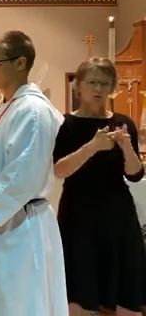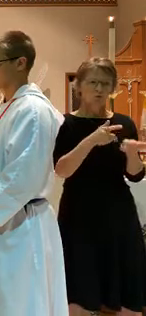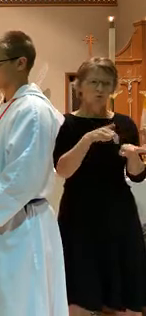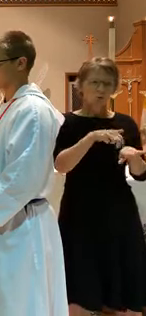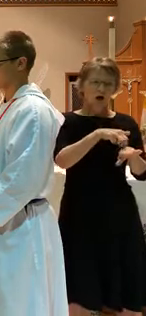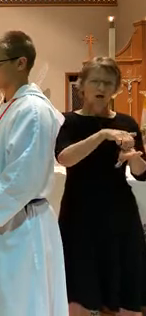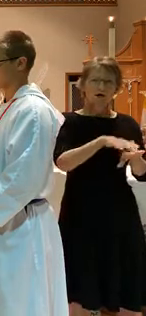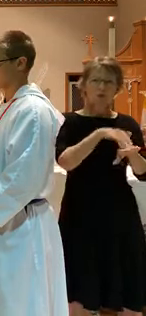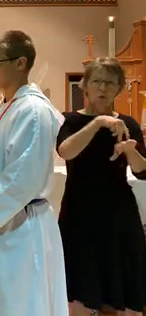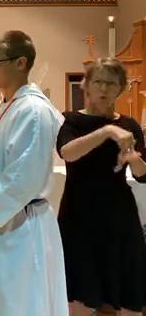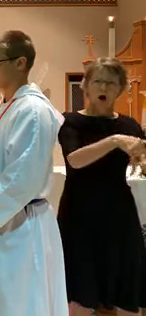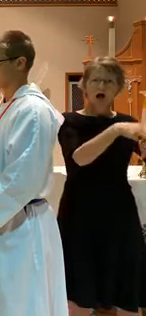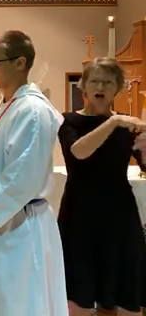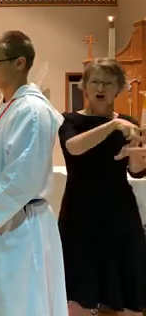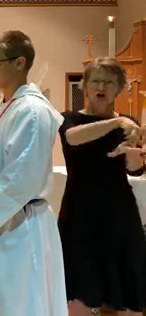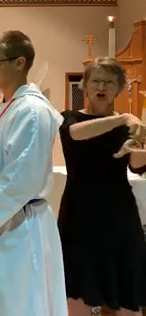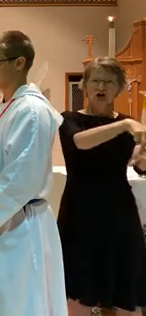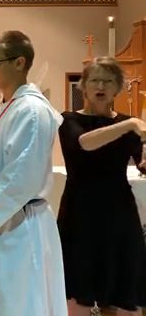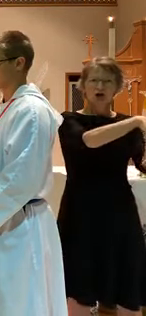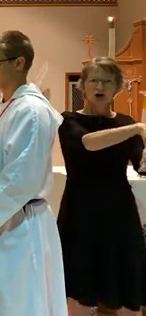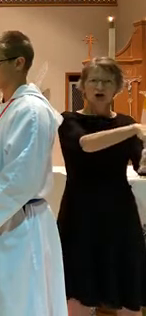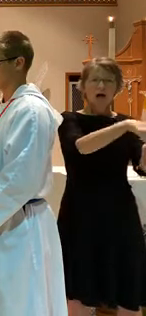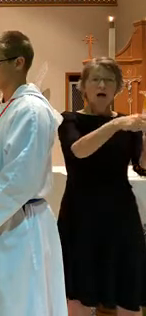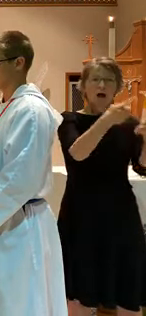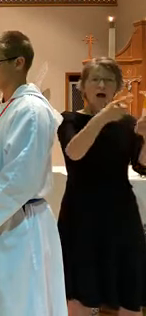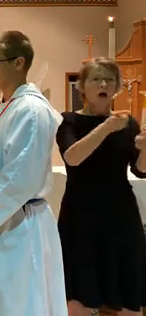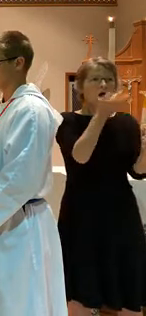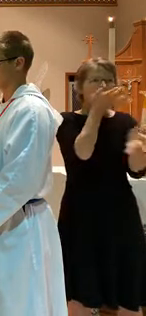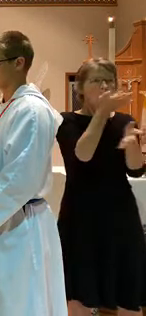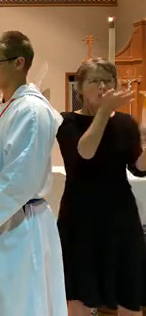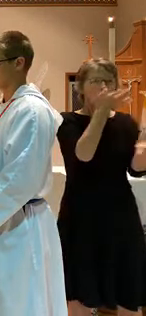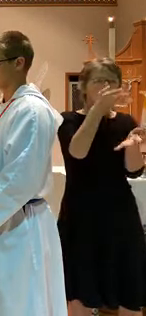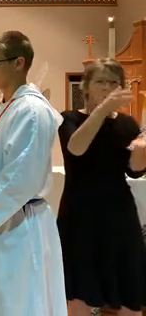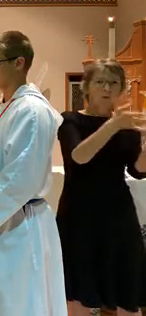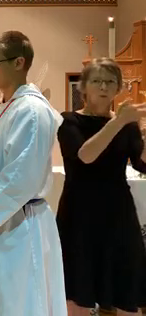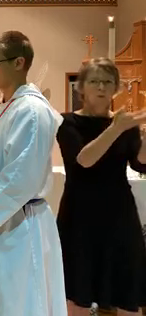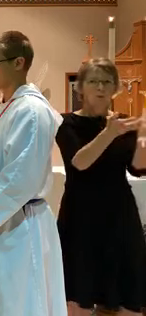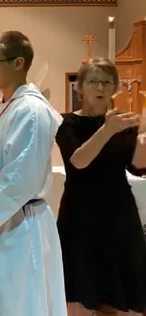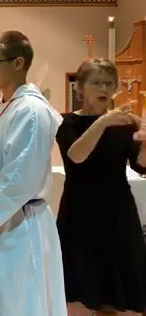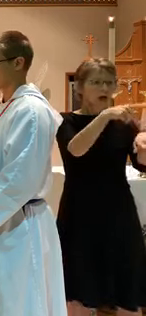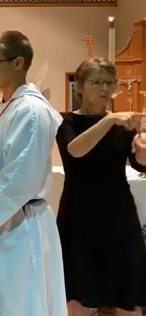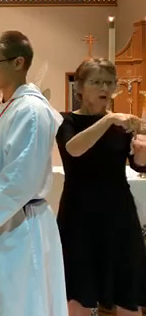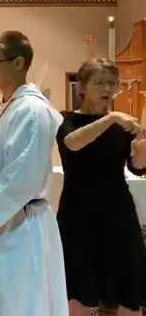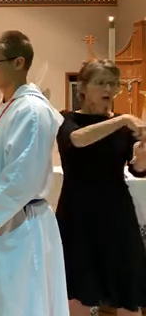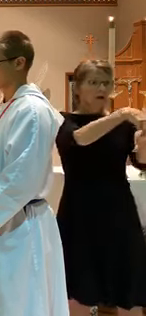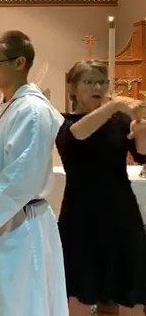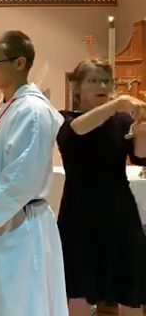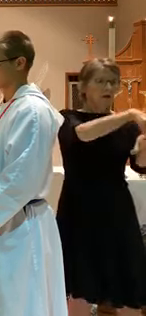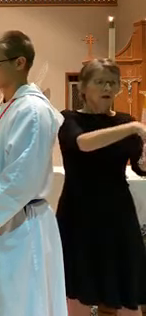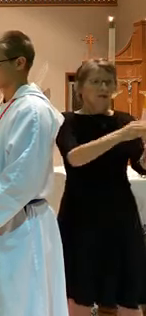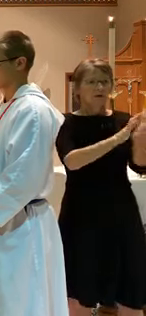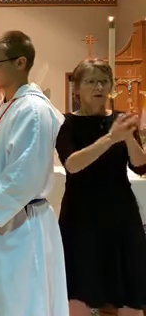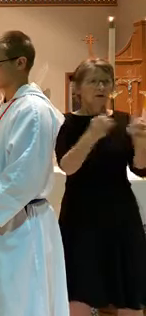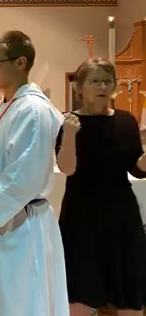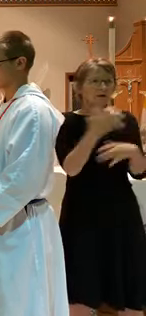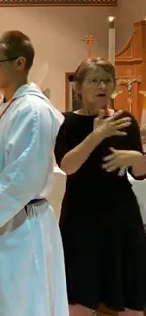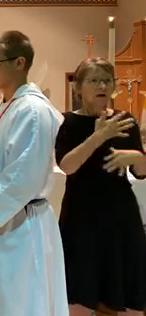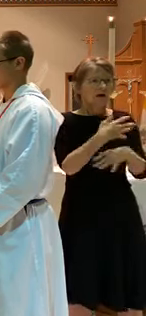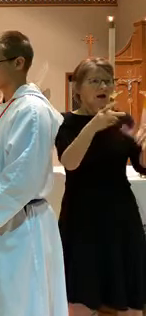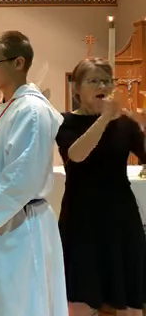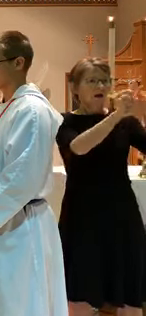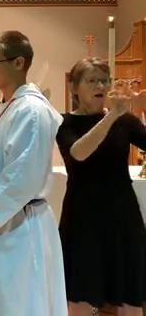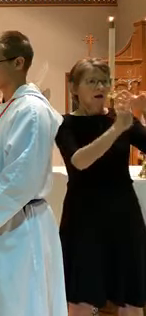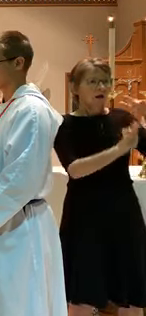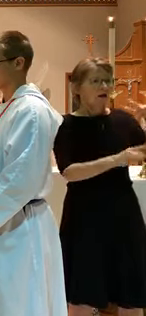when he saw how strong the wind was, he became frightened, and beginning to sink, he cried out,